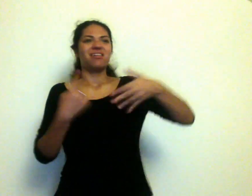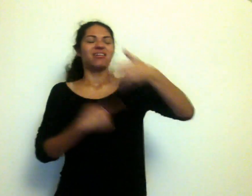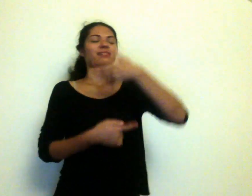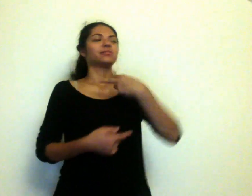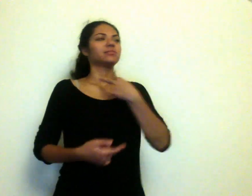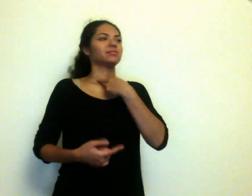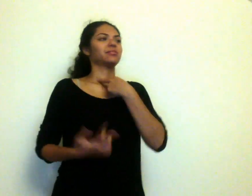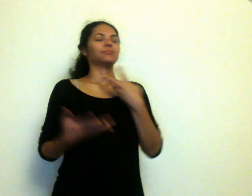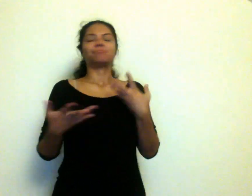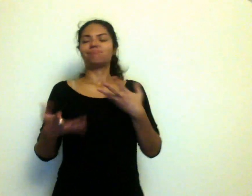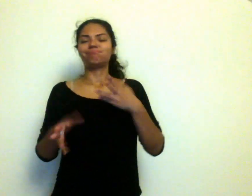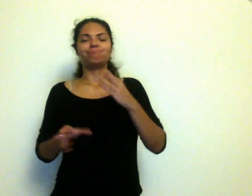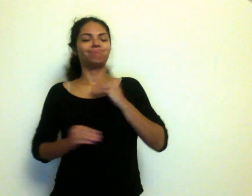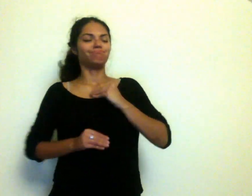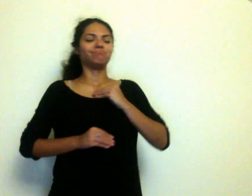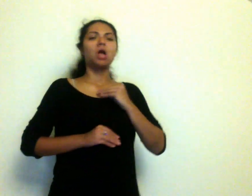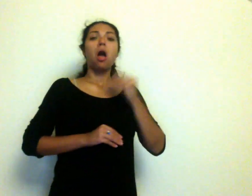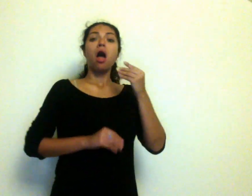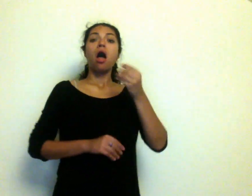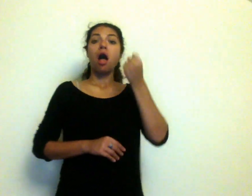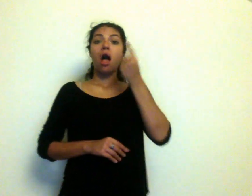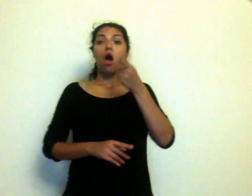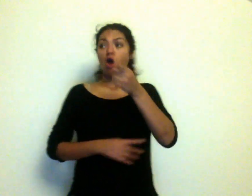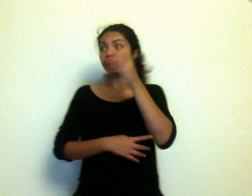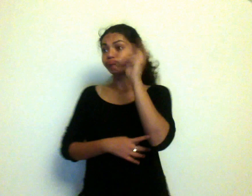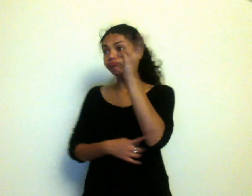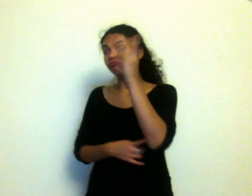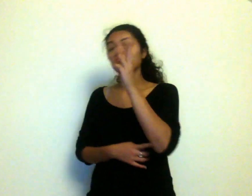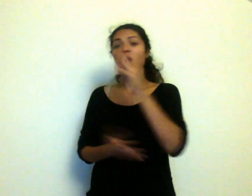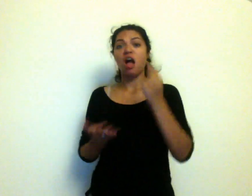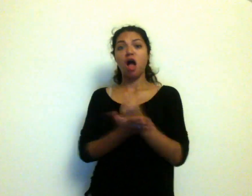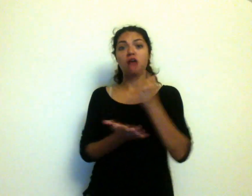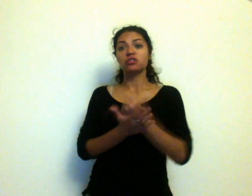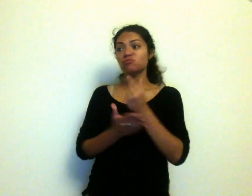say, I know what it is all about.